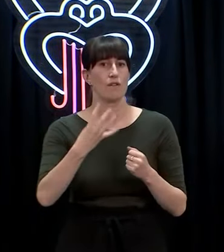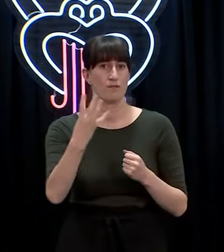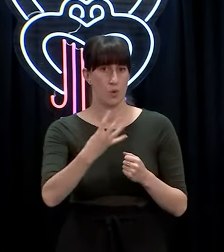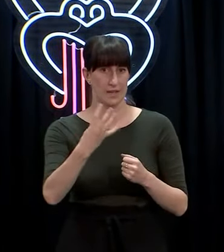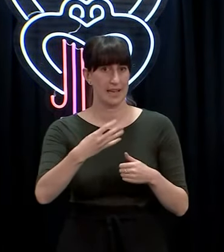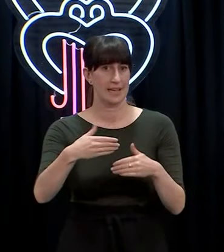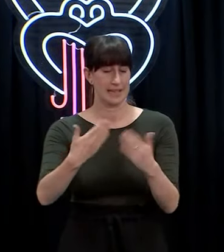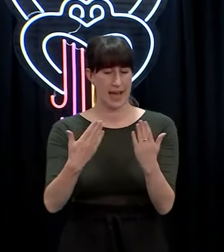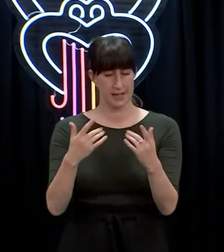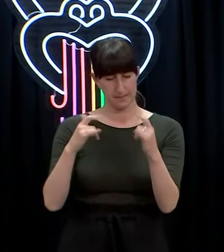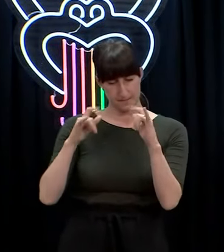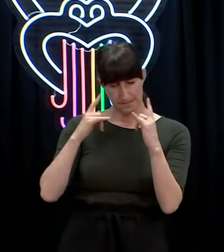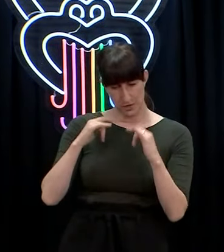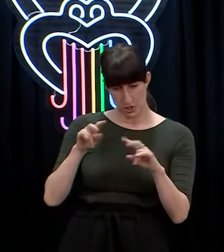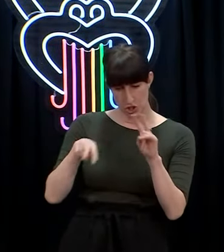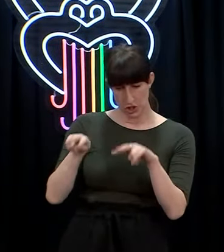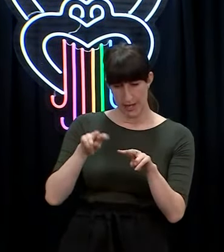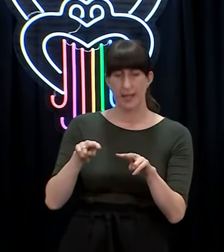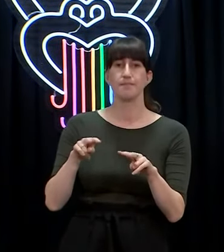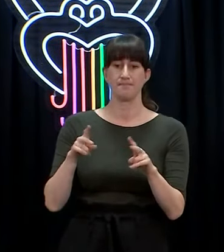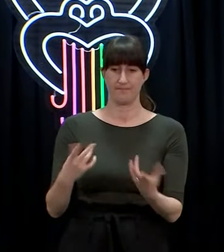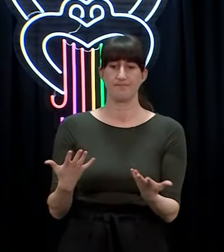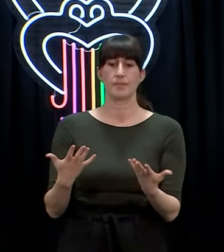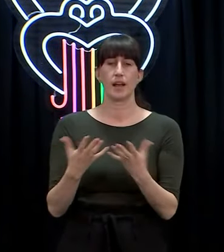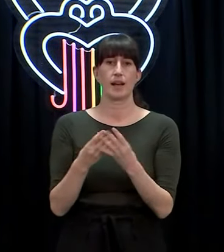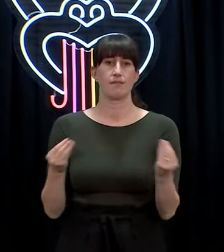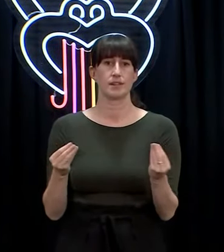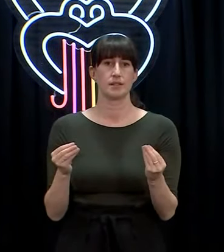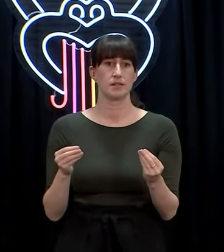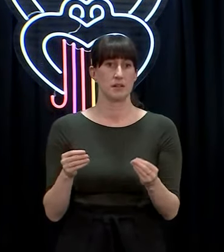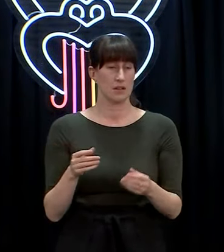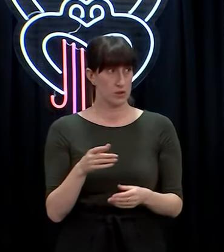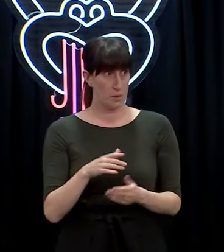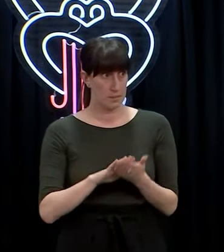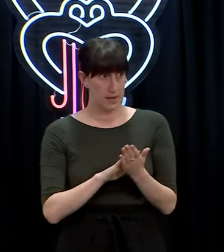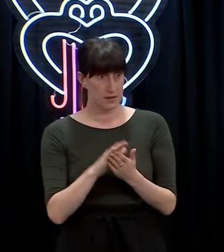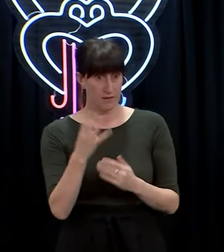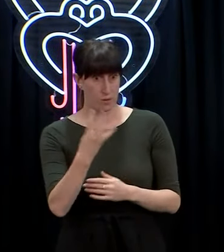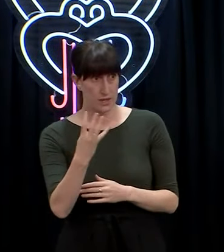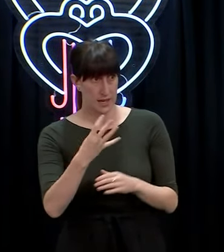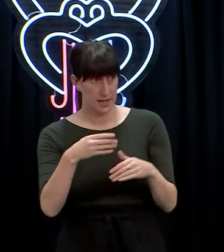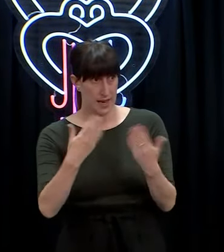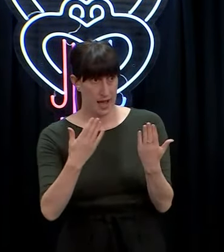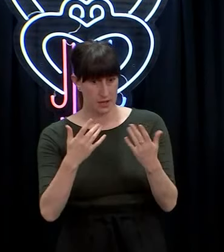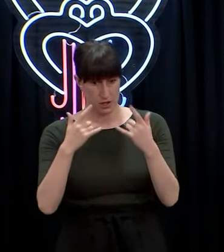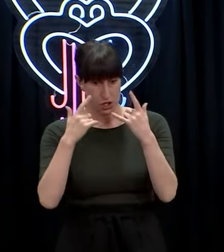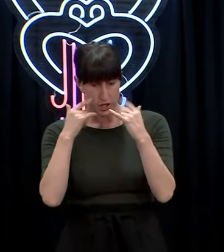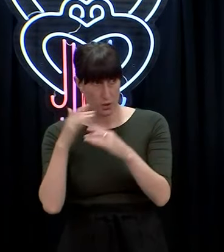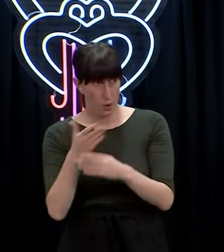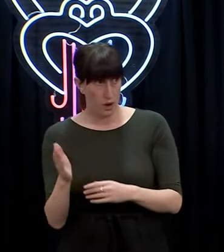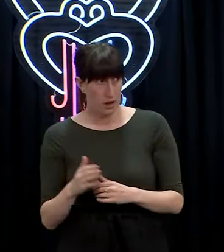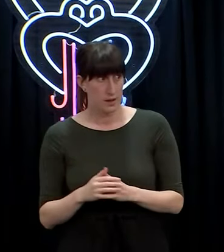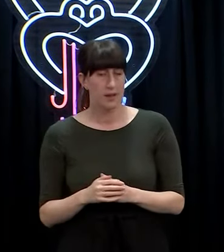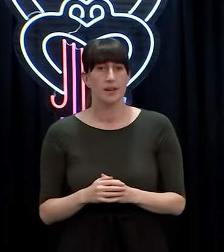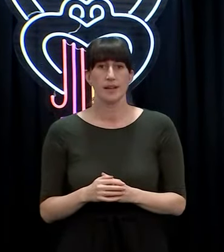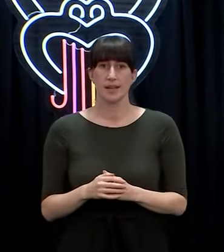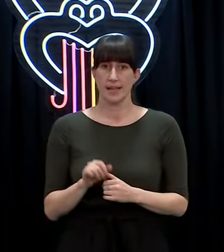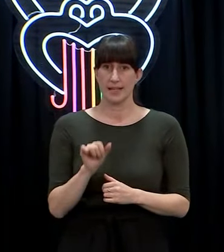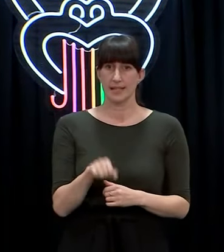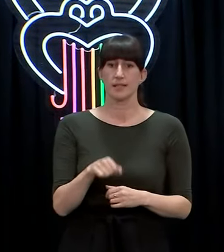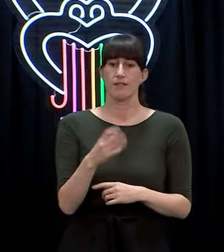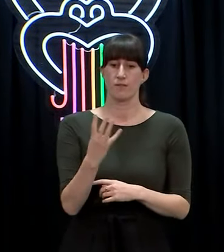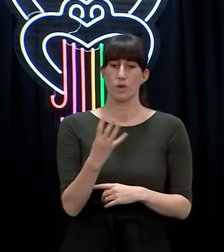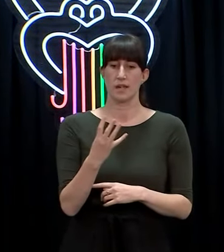are adjudged to be recovered. So everyone's being judged at 14 days now? Well, that has to be the 14